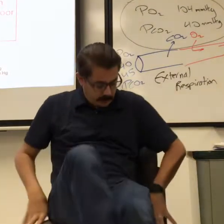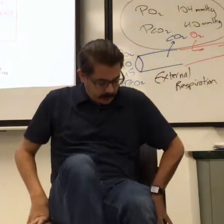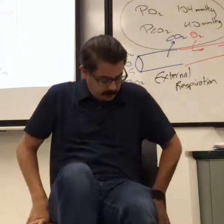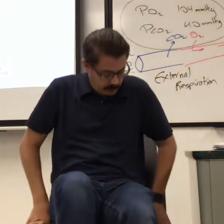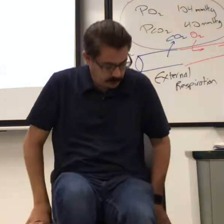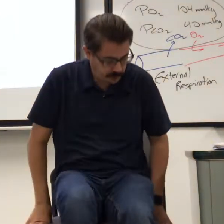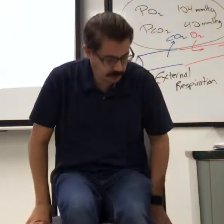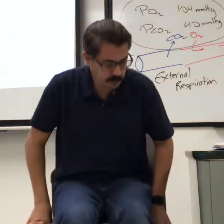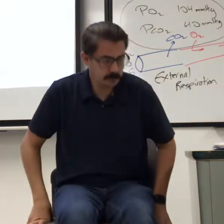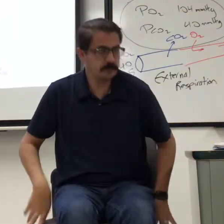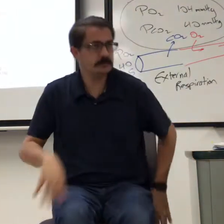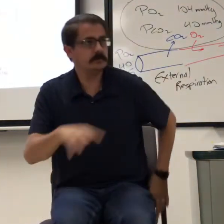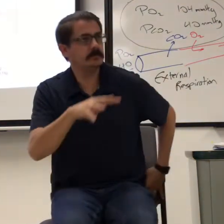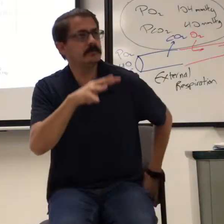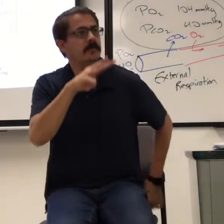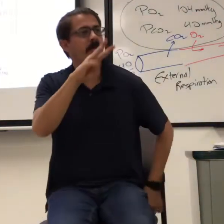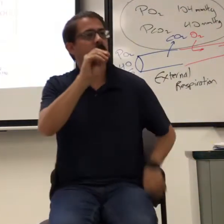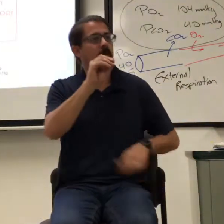40